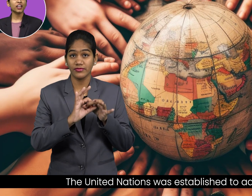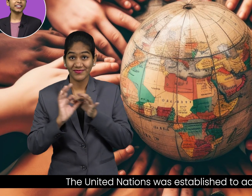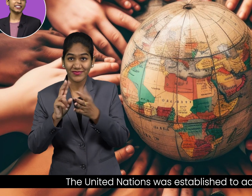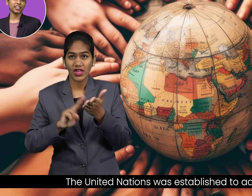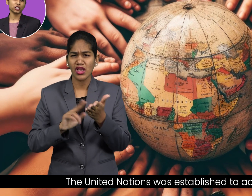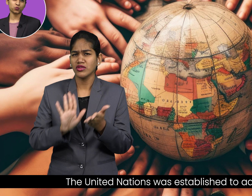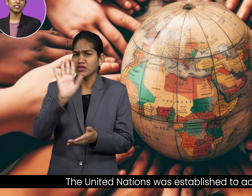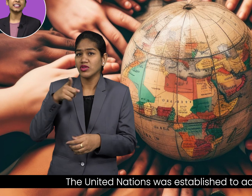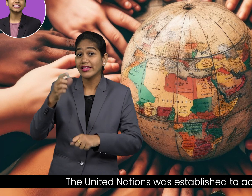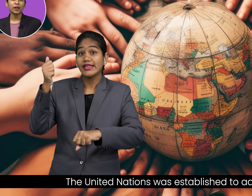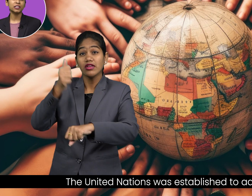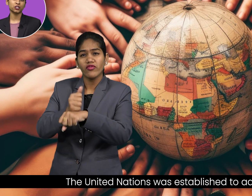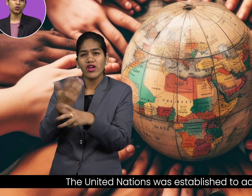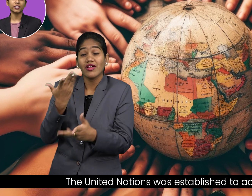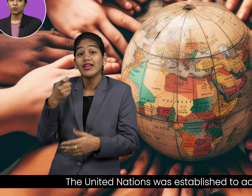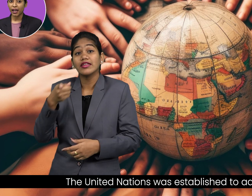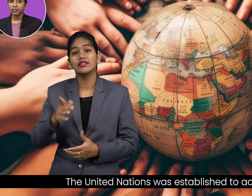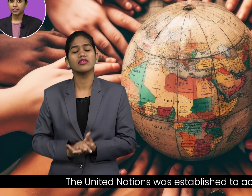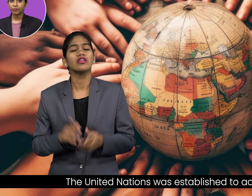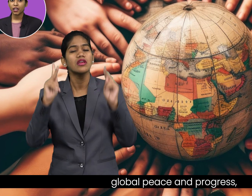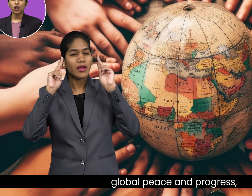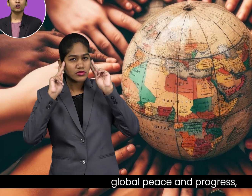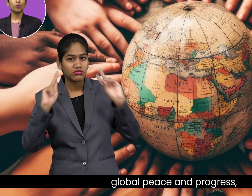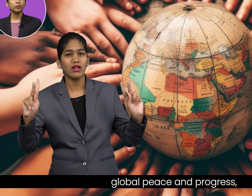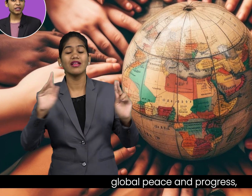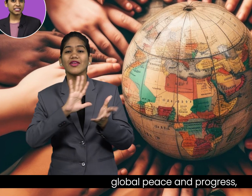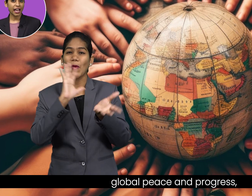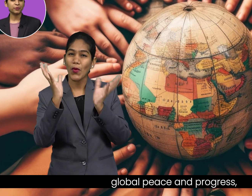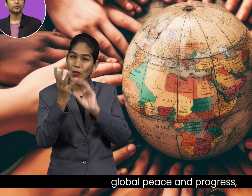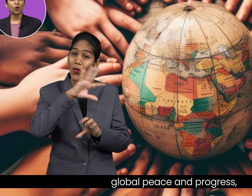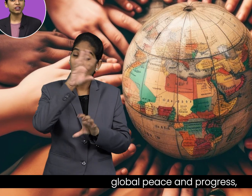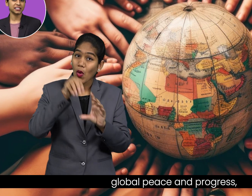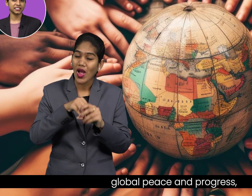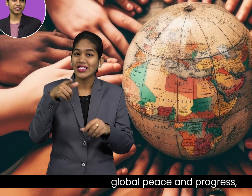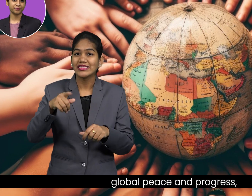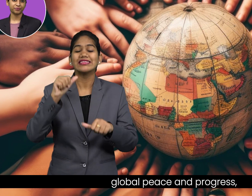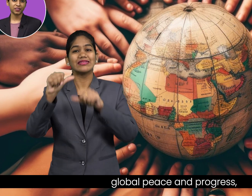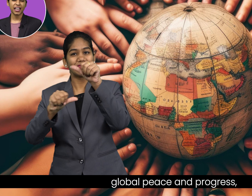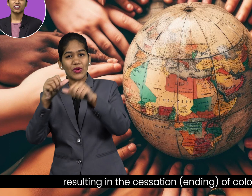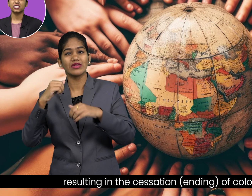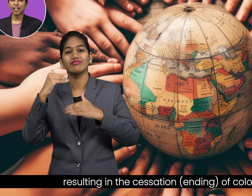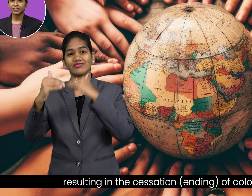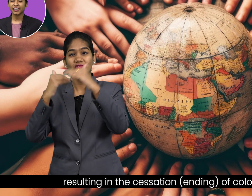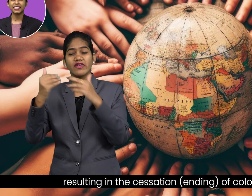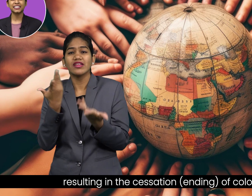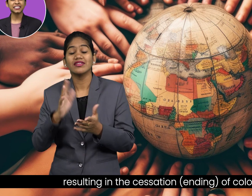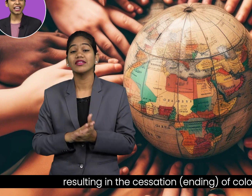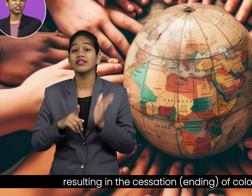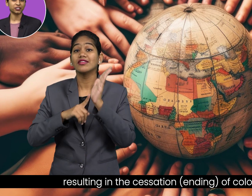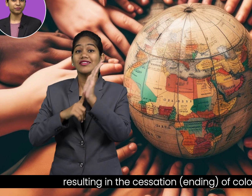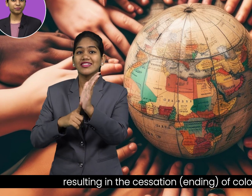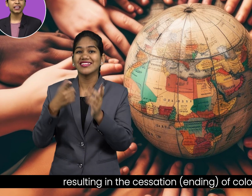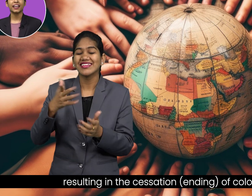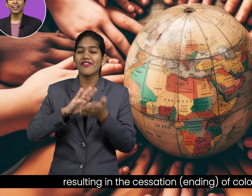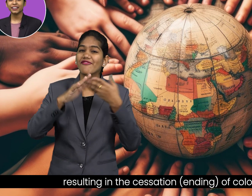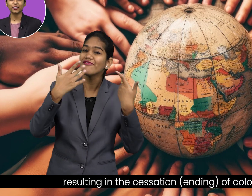The United Nations was established to advance global peace and progress, resulting in the